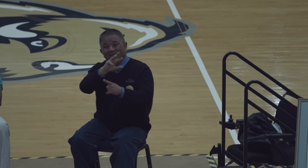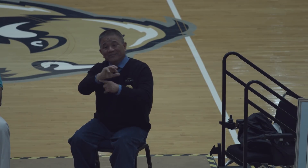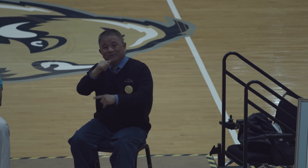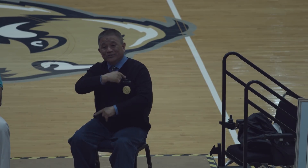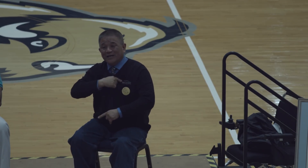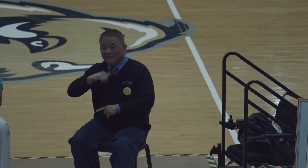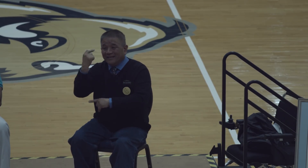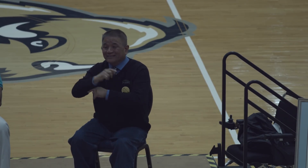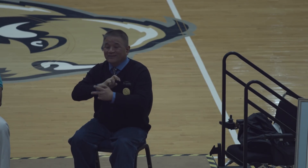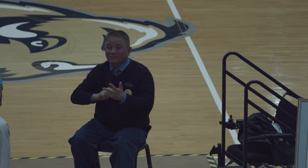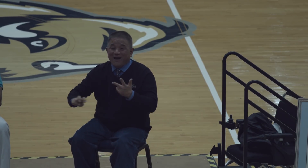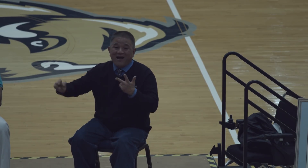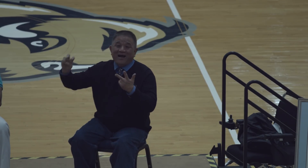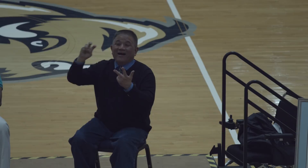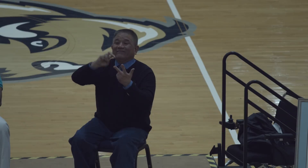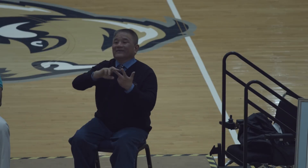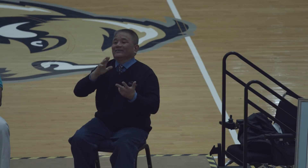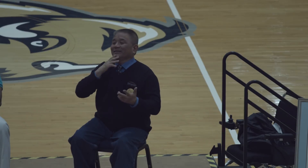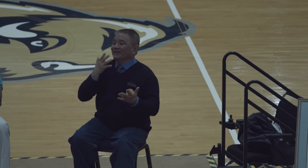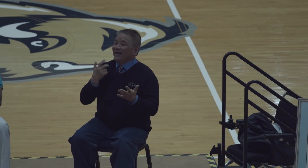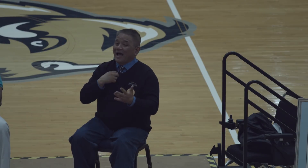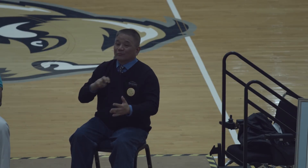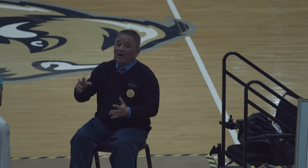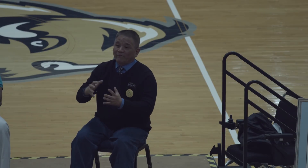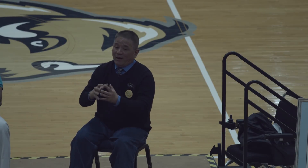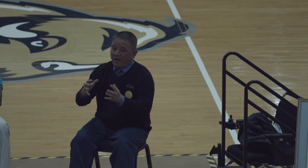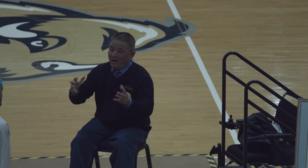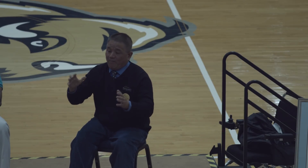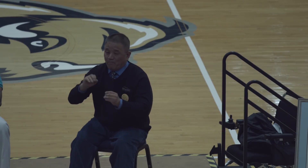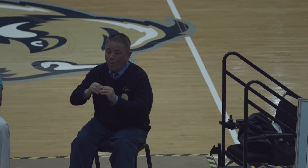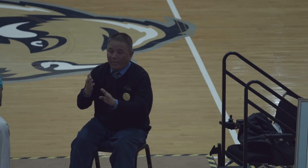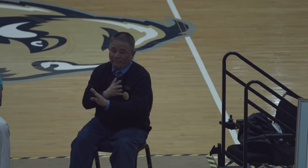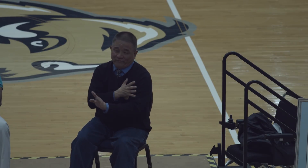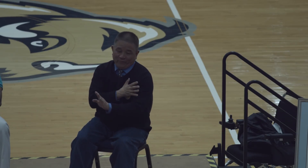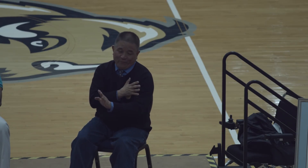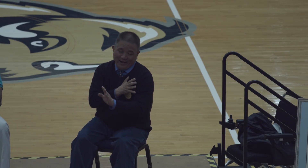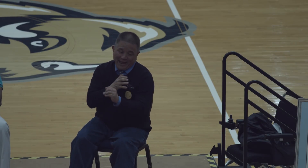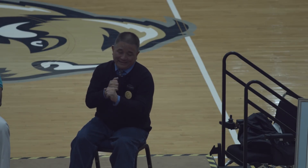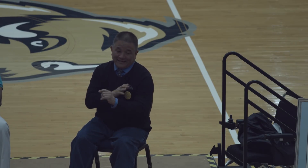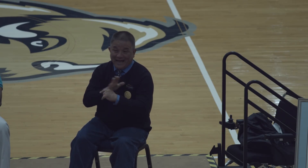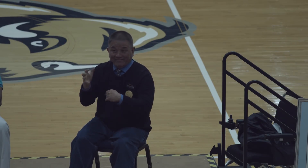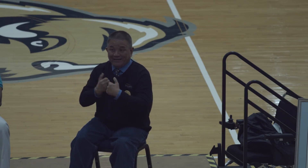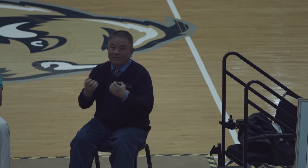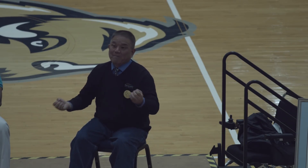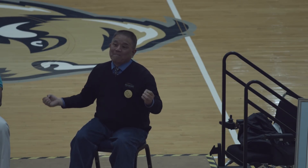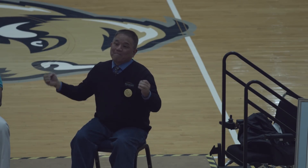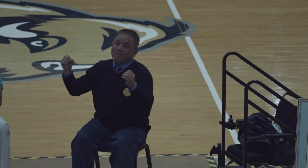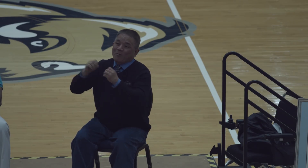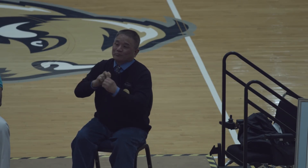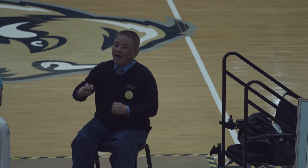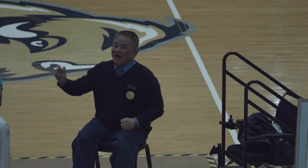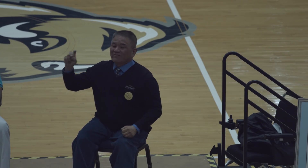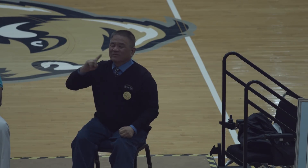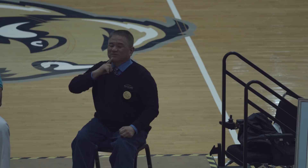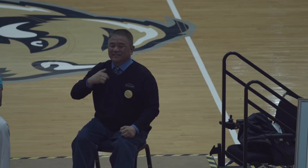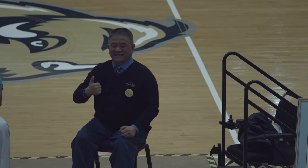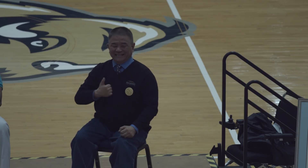10 days to do film work in China. I've gotten to go everywhere and travel. And, you know, after the accident,